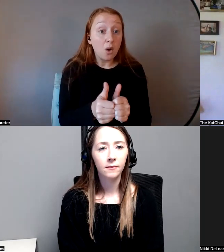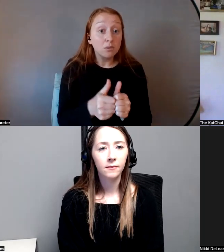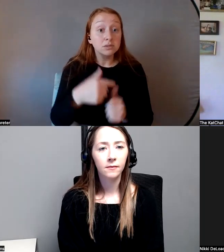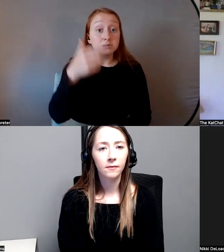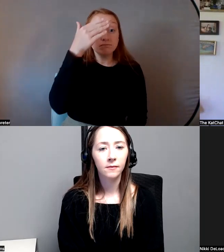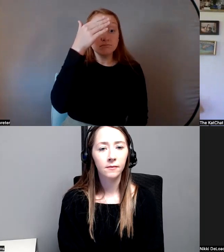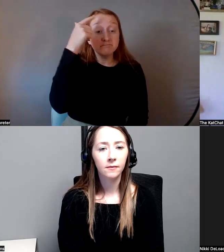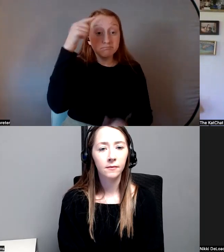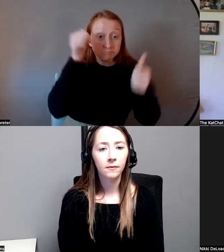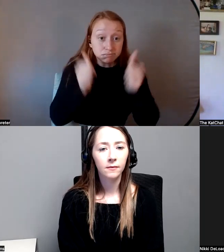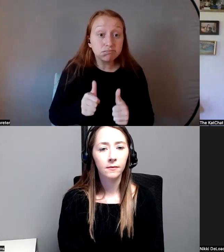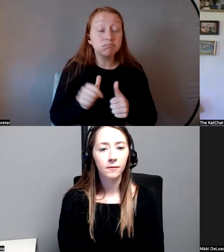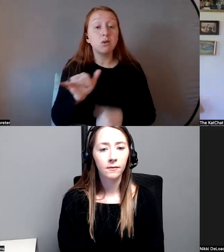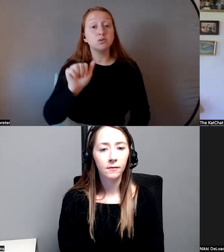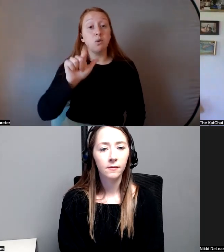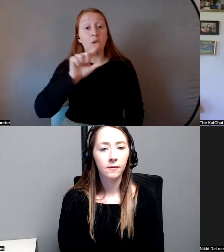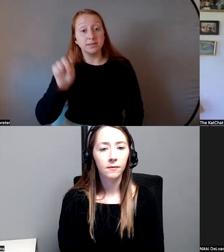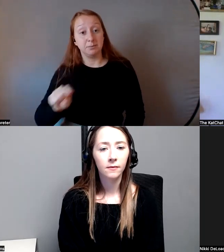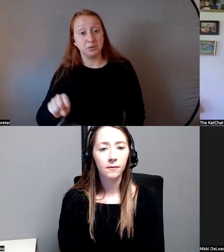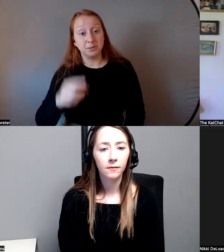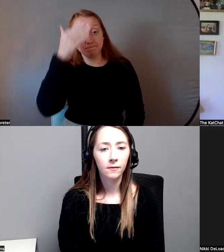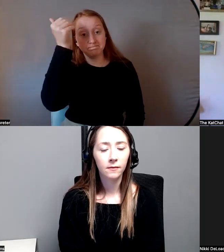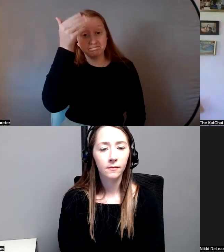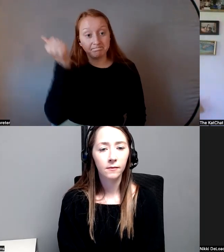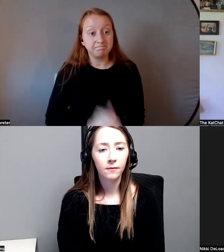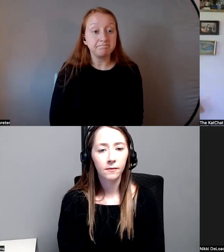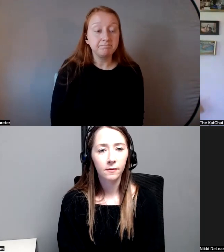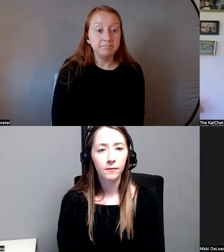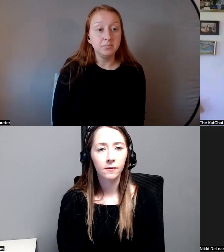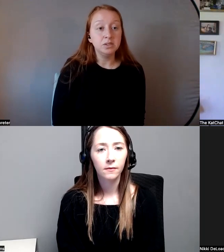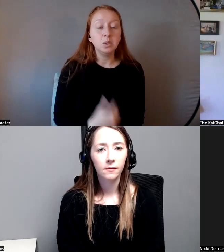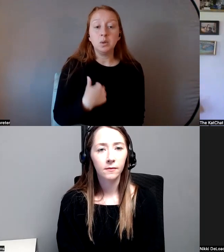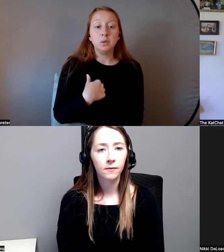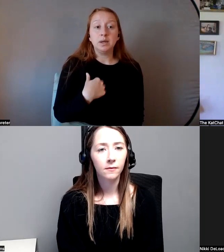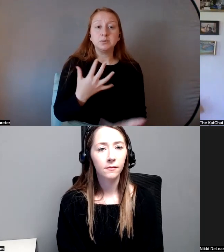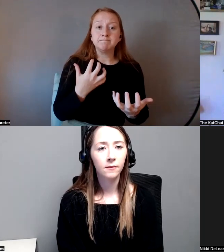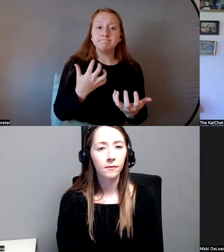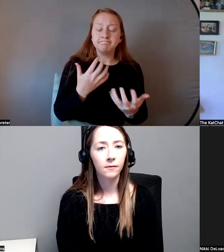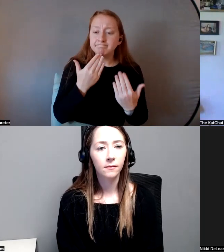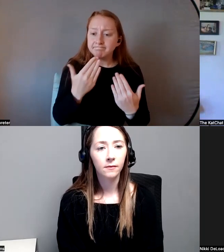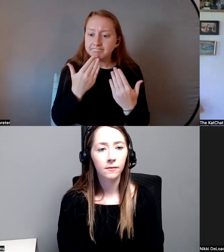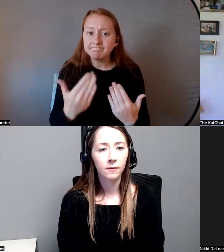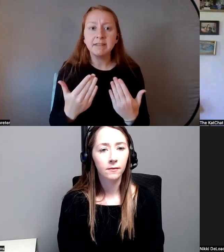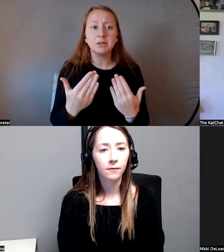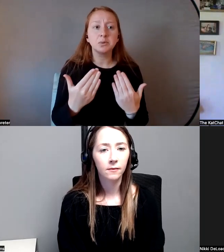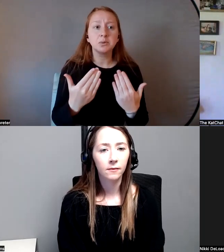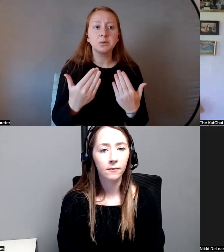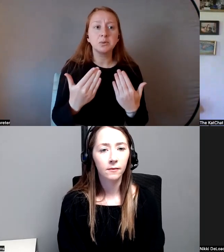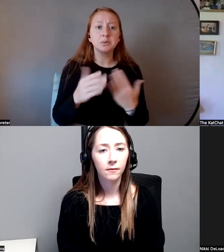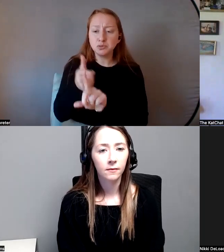dementia and Alzheimer's. So I just wanted to thank you for being an